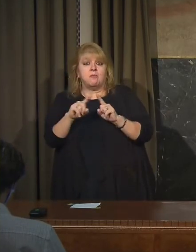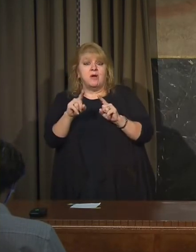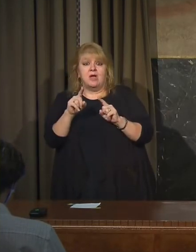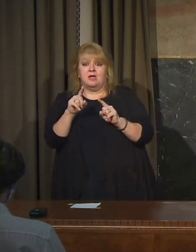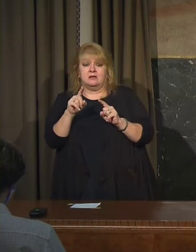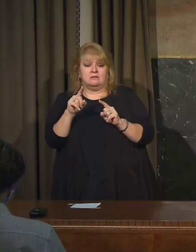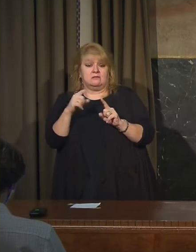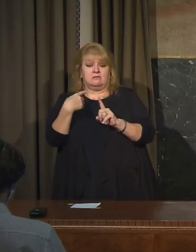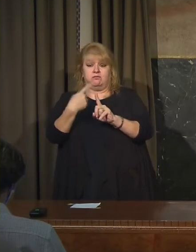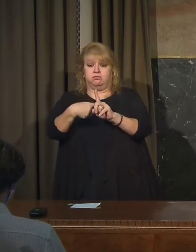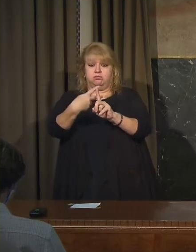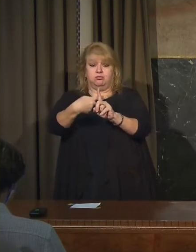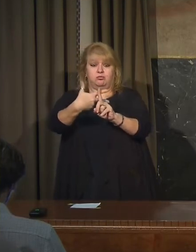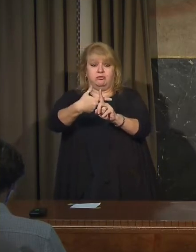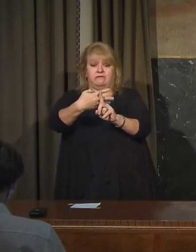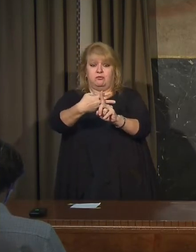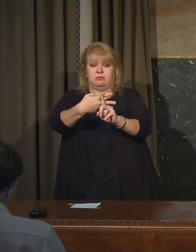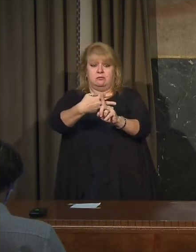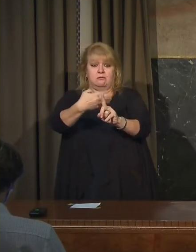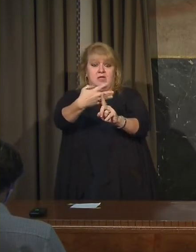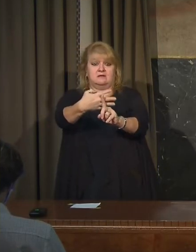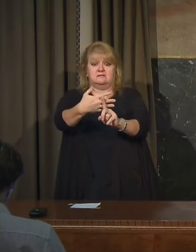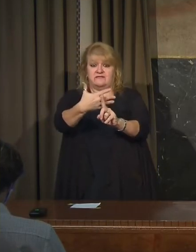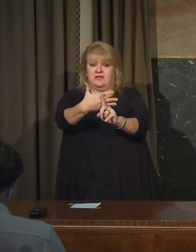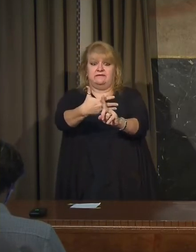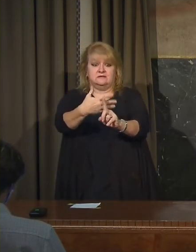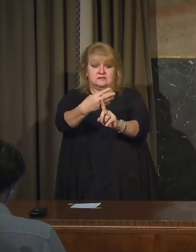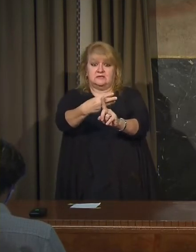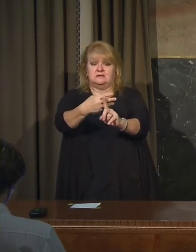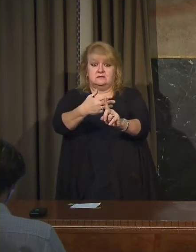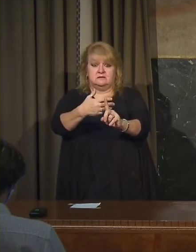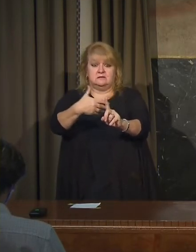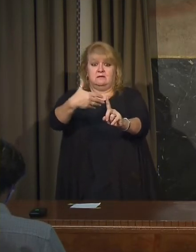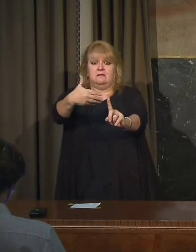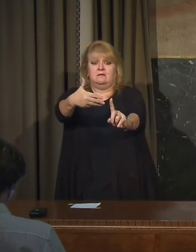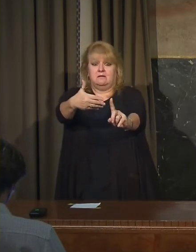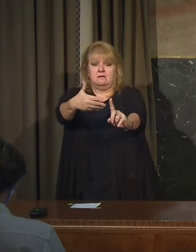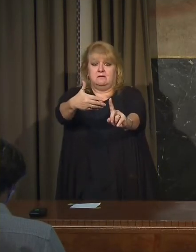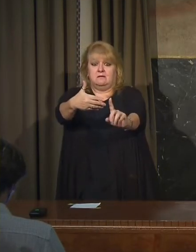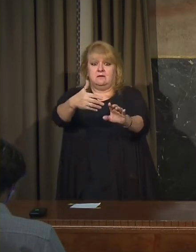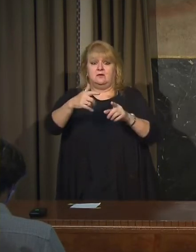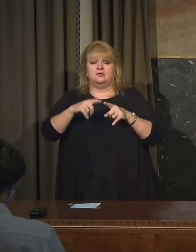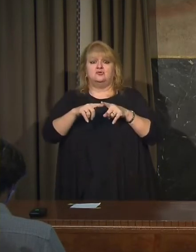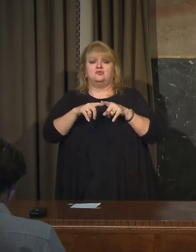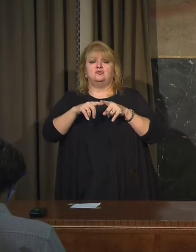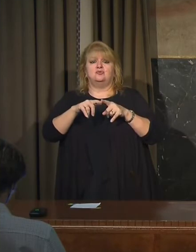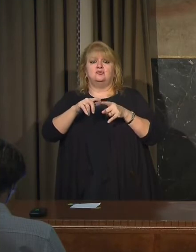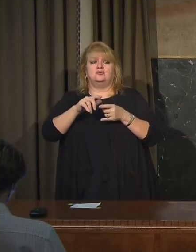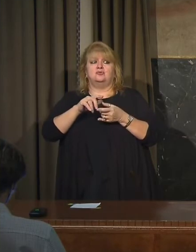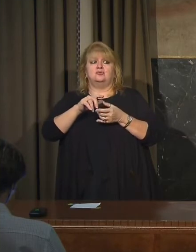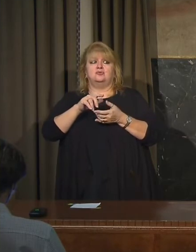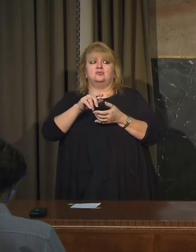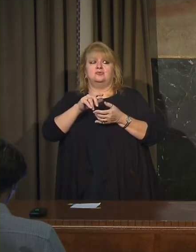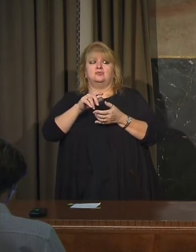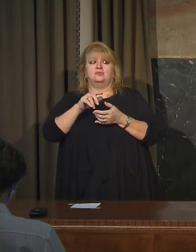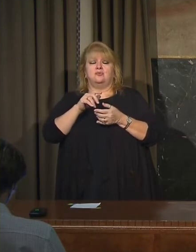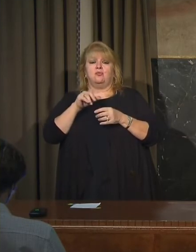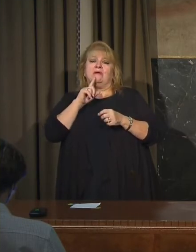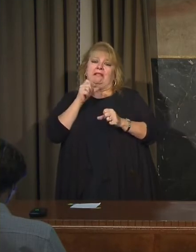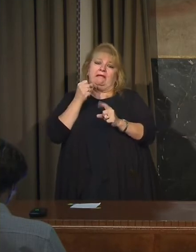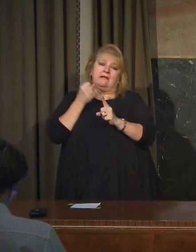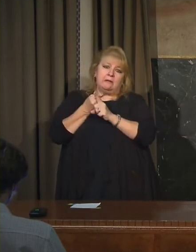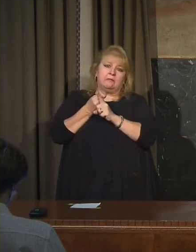vaccine administered to make a dent in what is our current problem, and that is the surge of